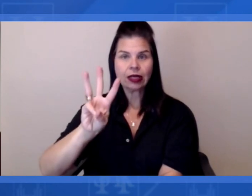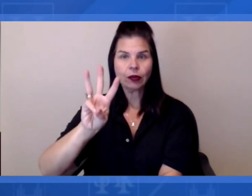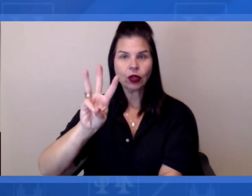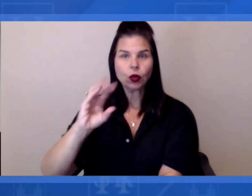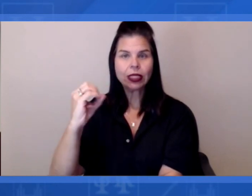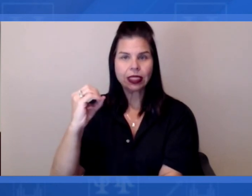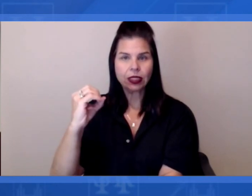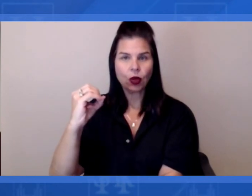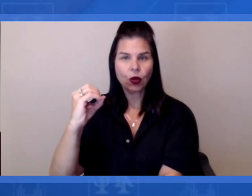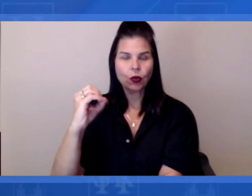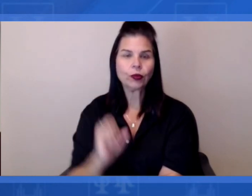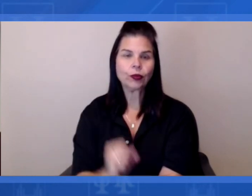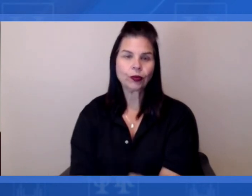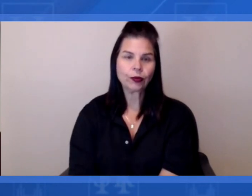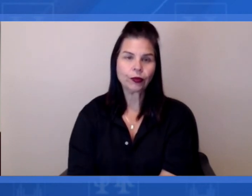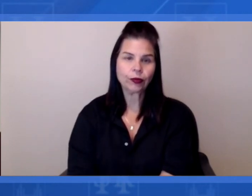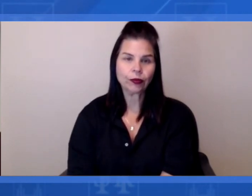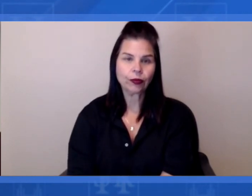1W0.